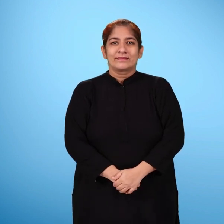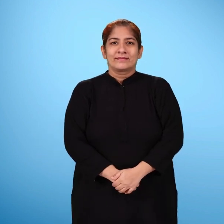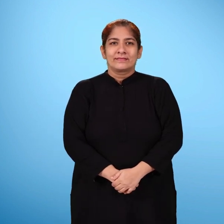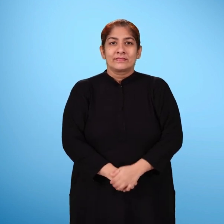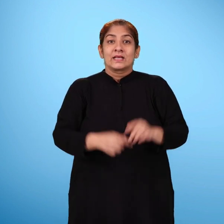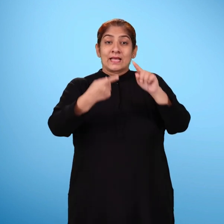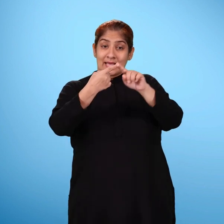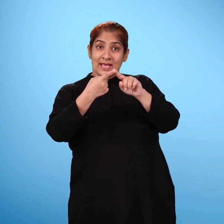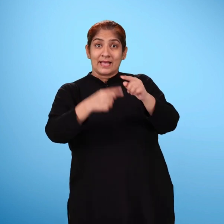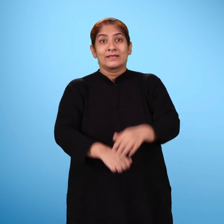Option E.